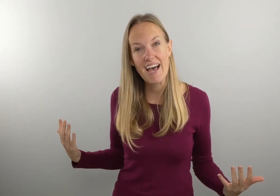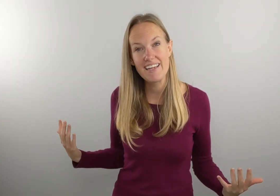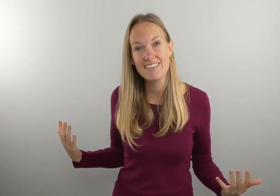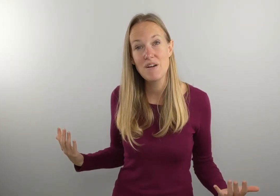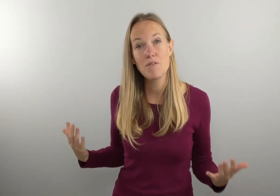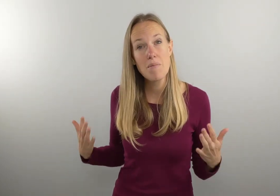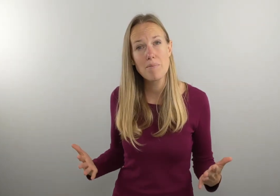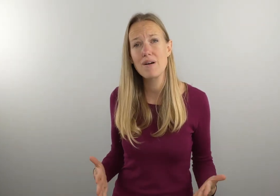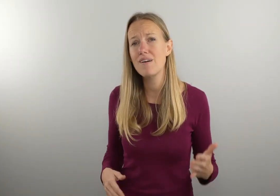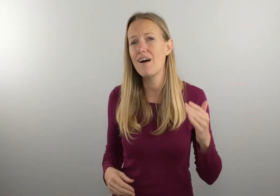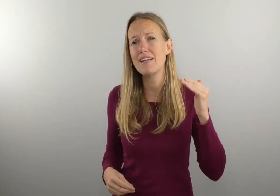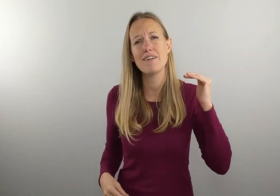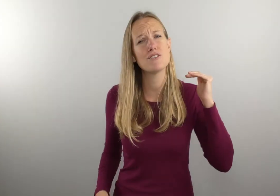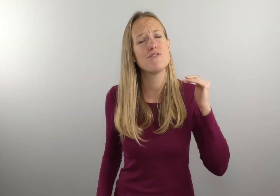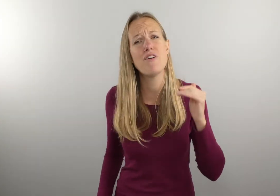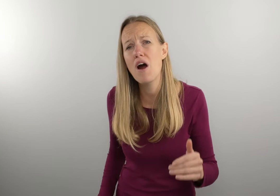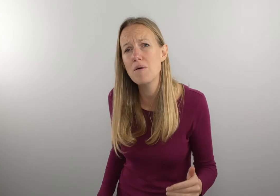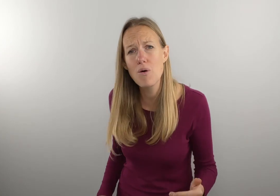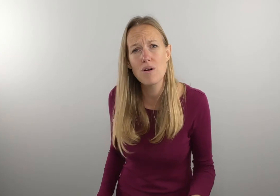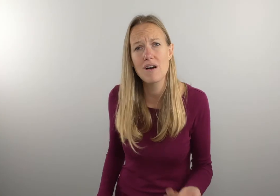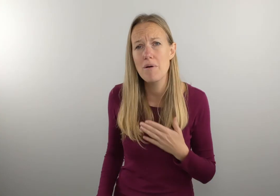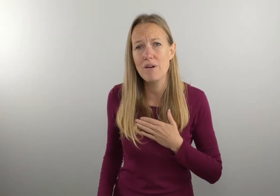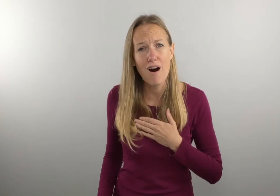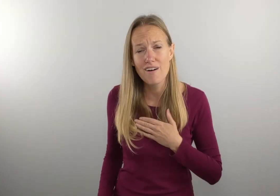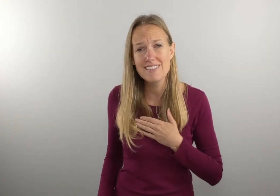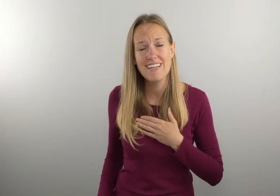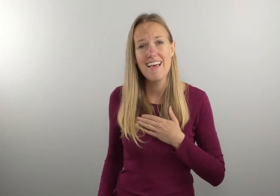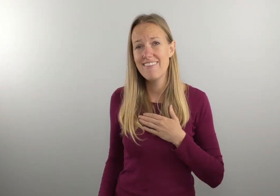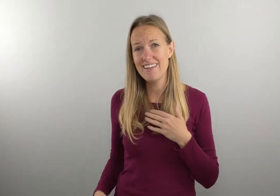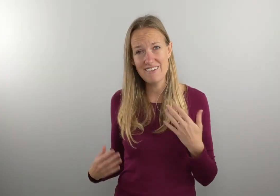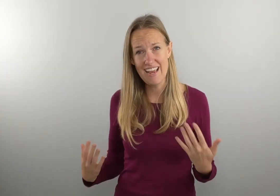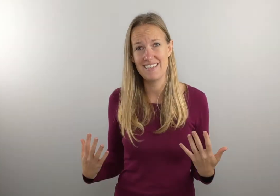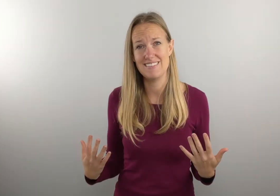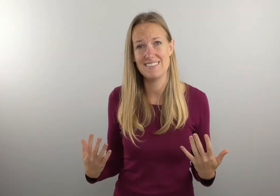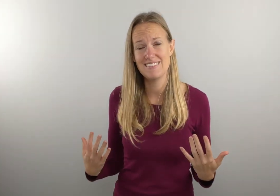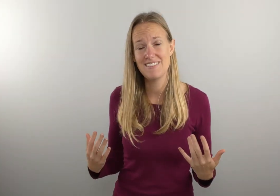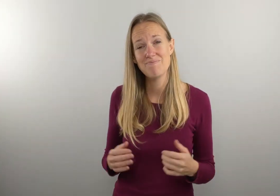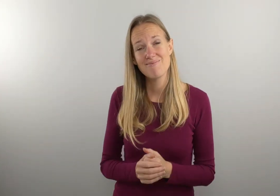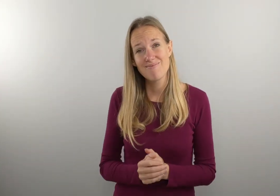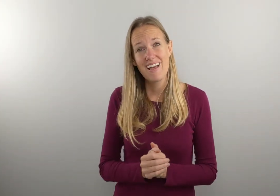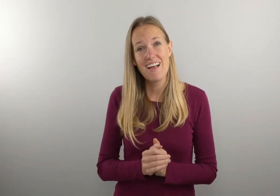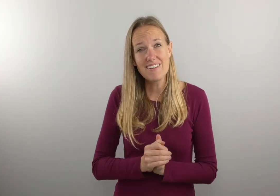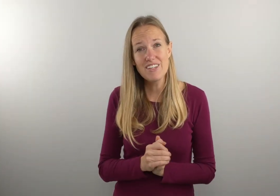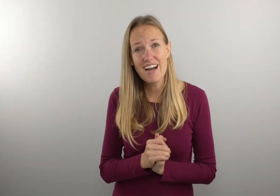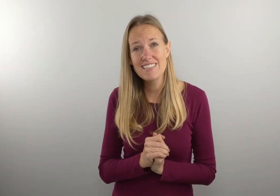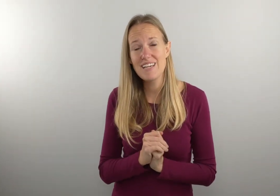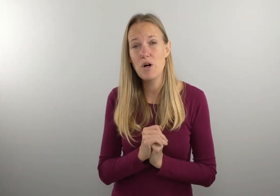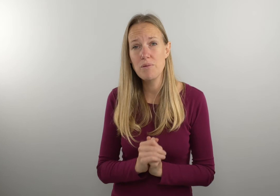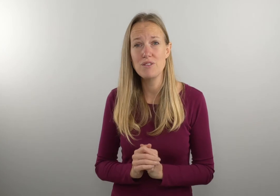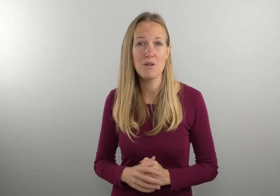it. Remember, God cares far more about your heart than your hands. I love you guys. I hope you're doing